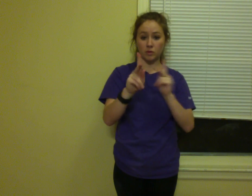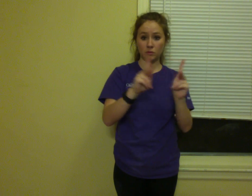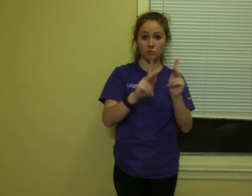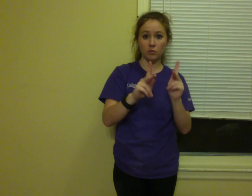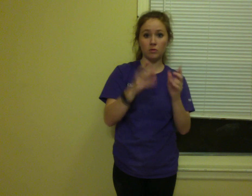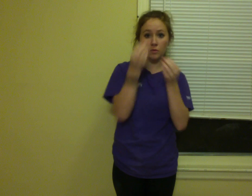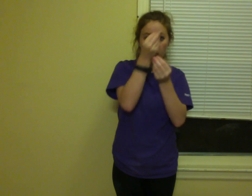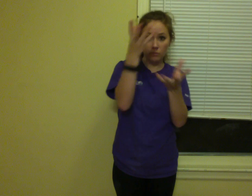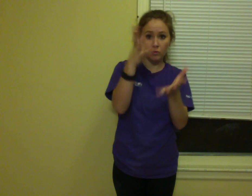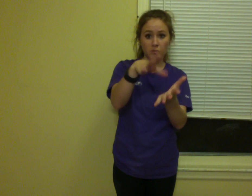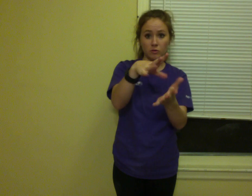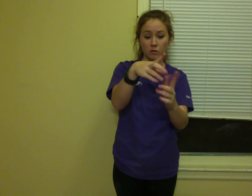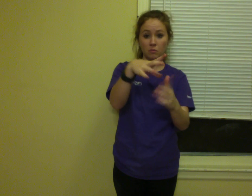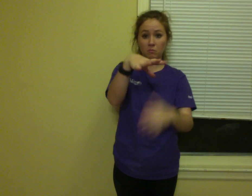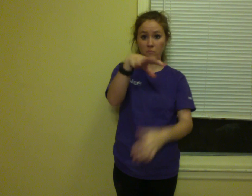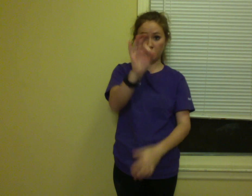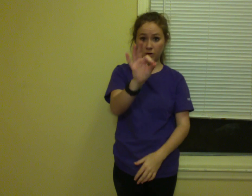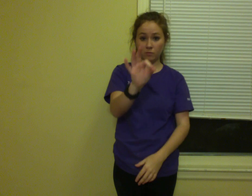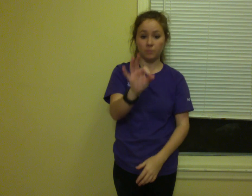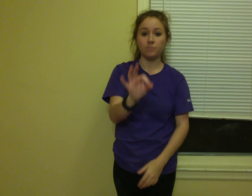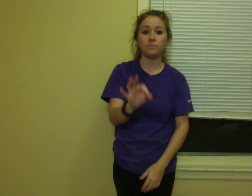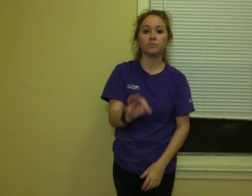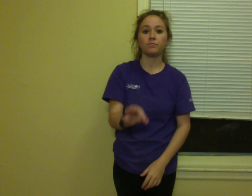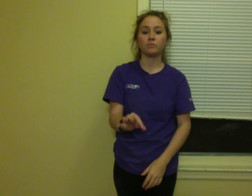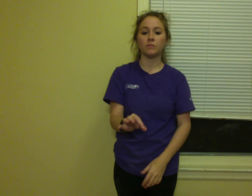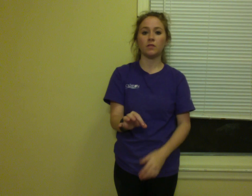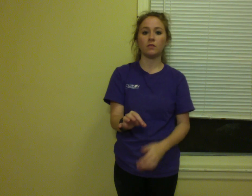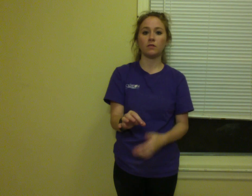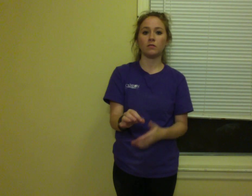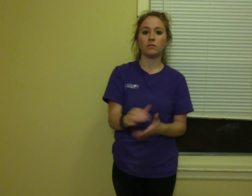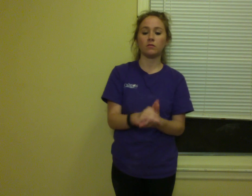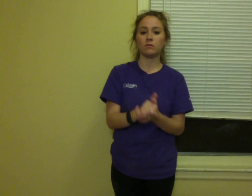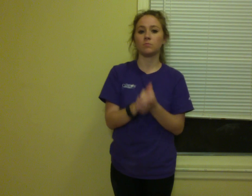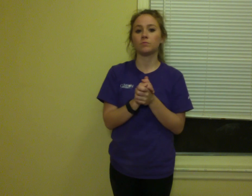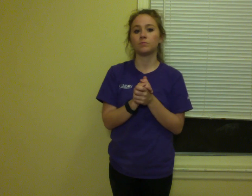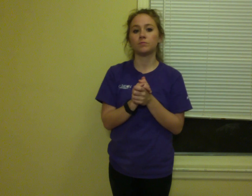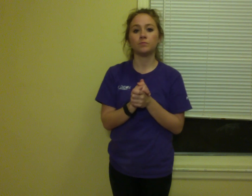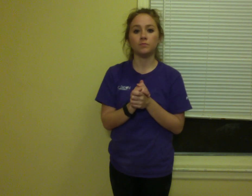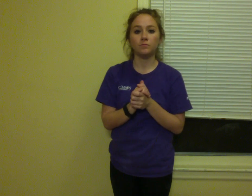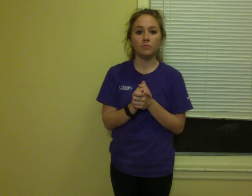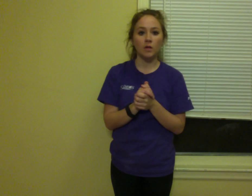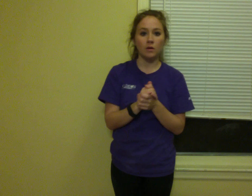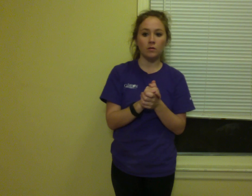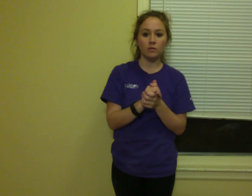In applying these tests to newspapers, we found, first of all, if they report both.